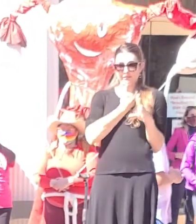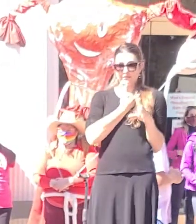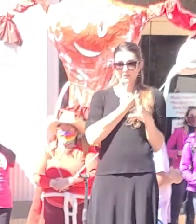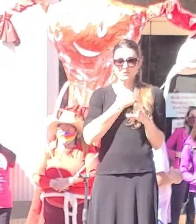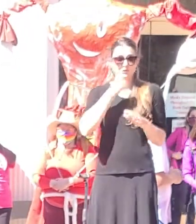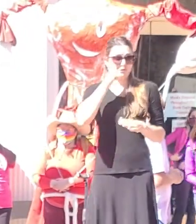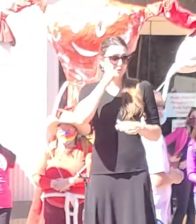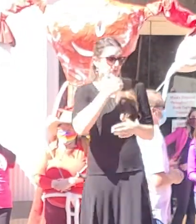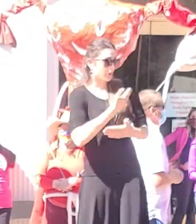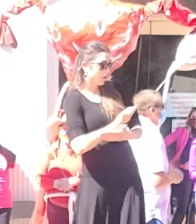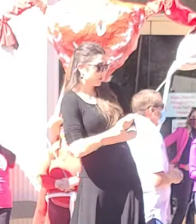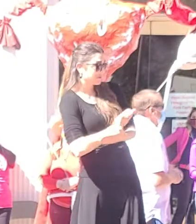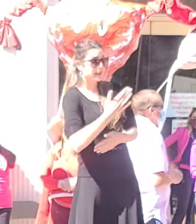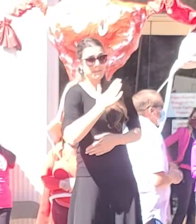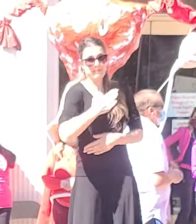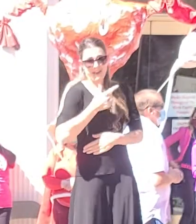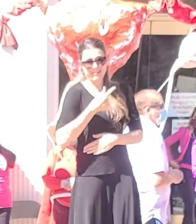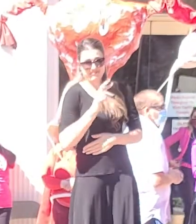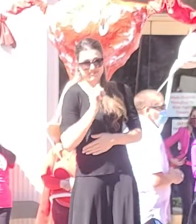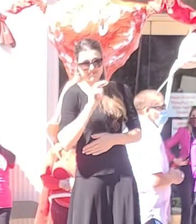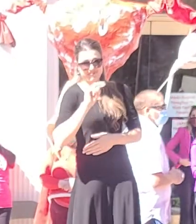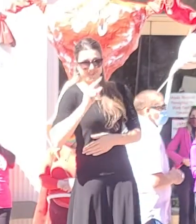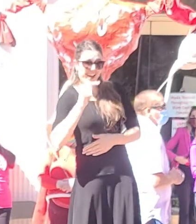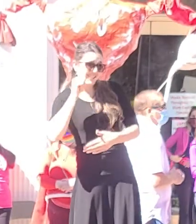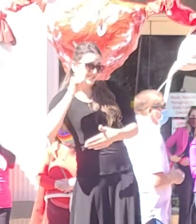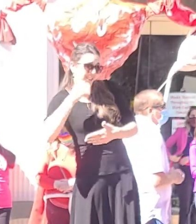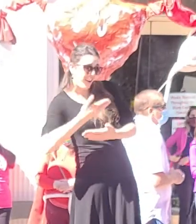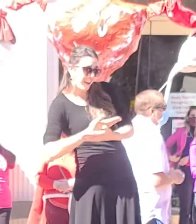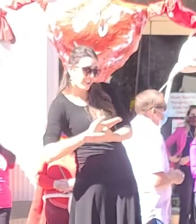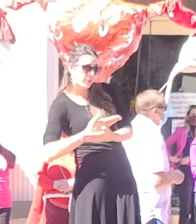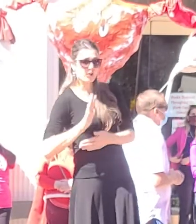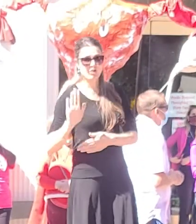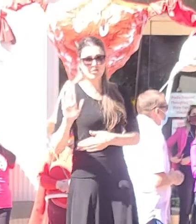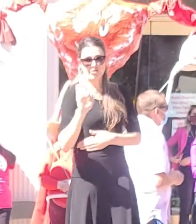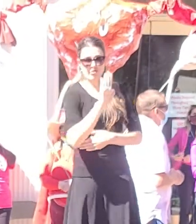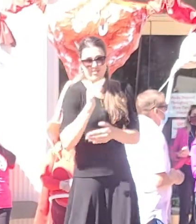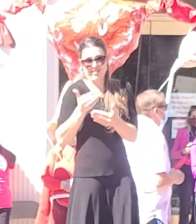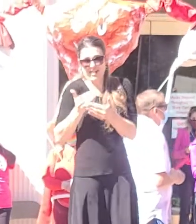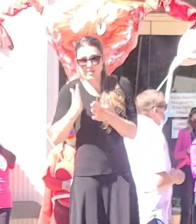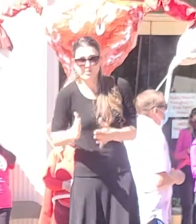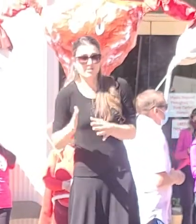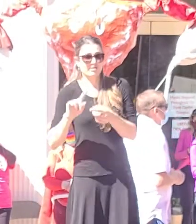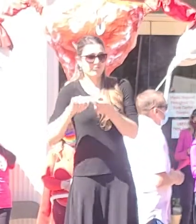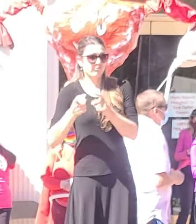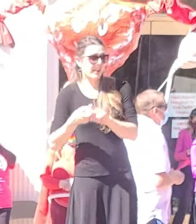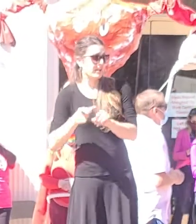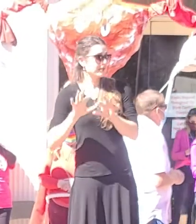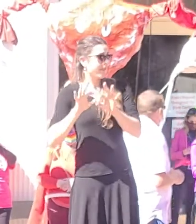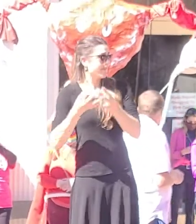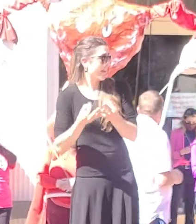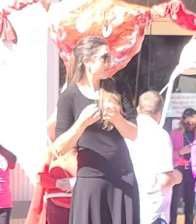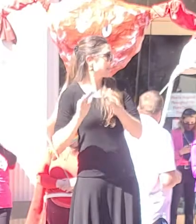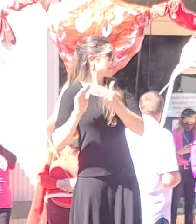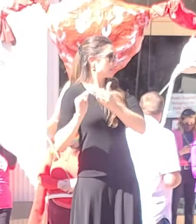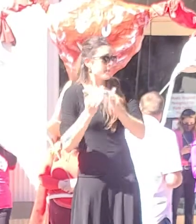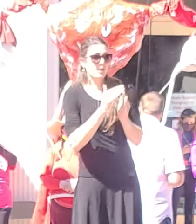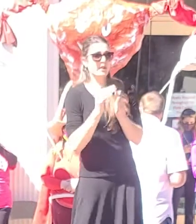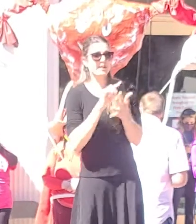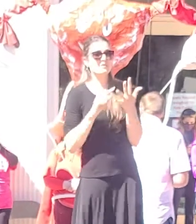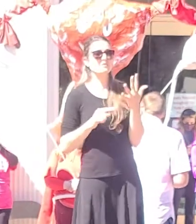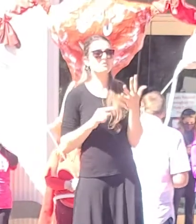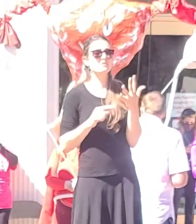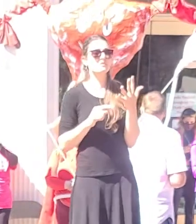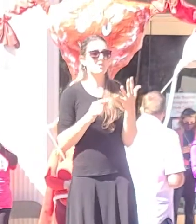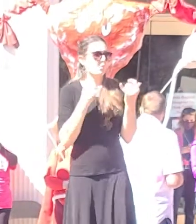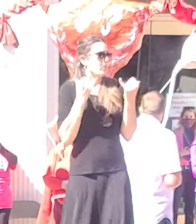my granddaughter, her neighbors, friends, and families, our communities. This is about continuing the fight